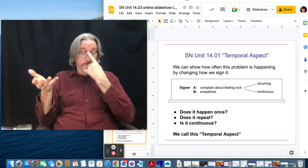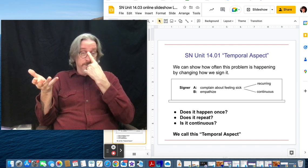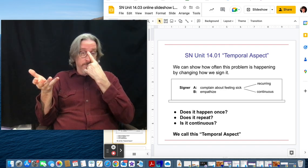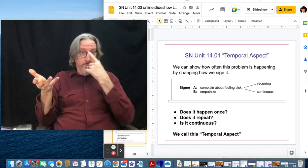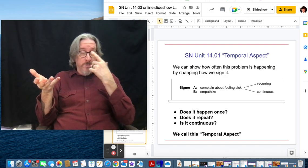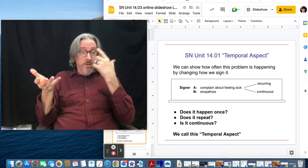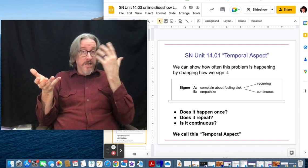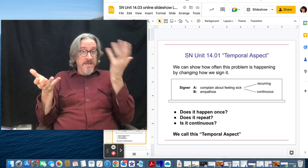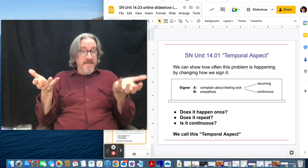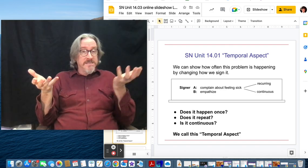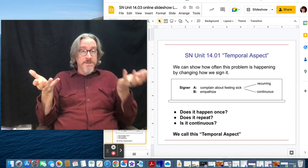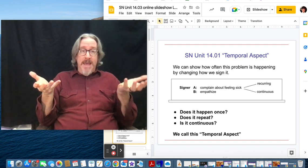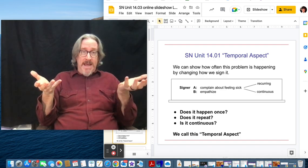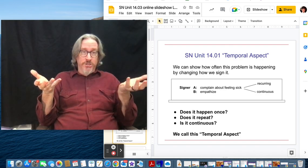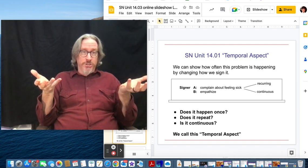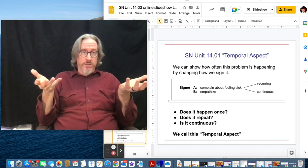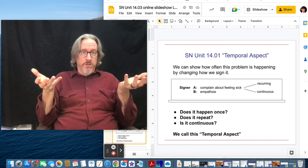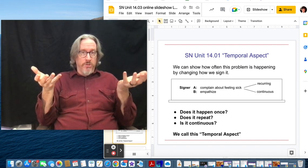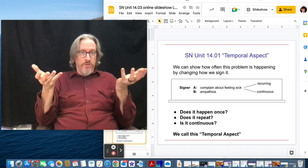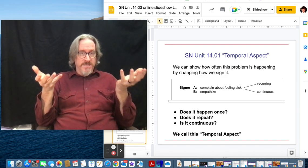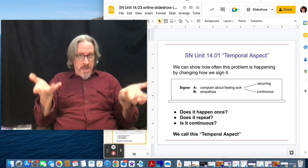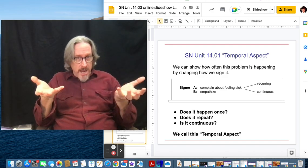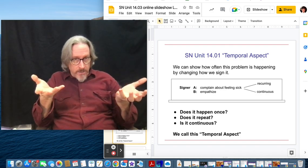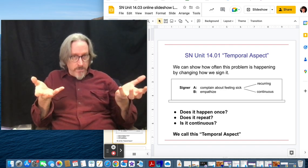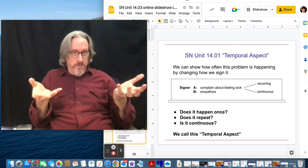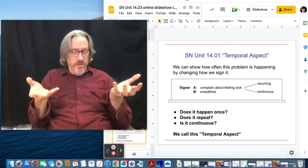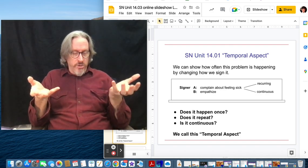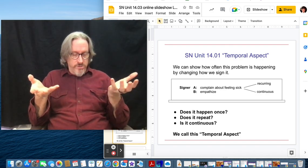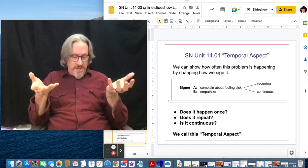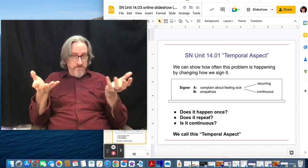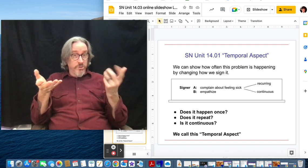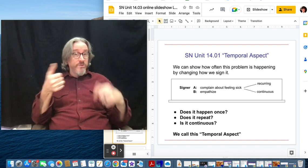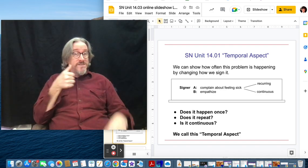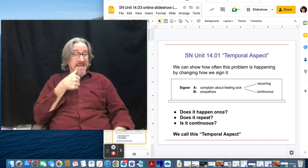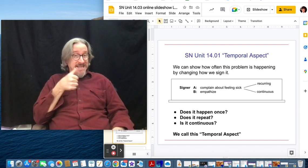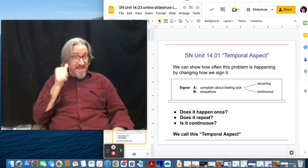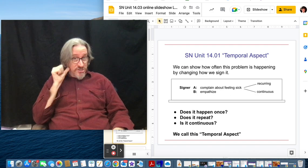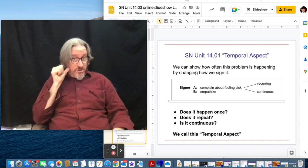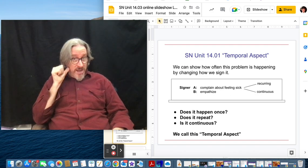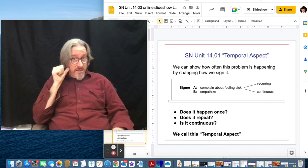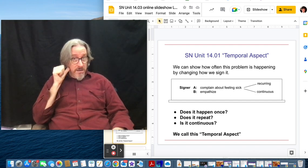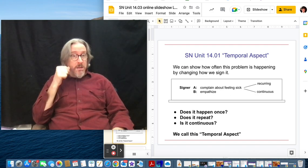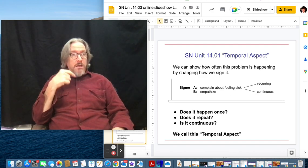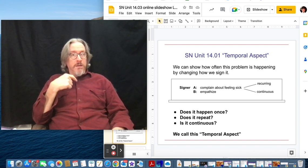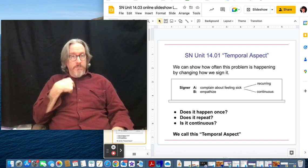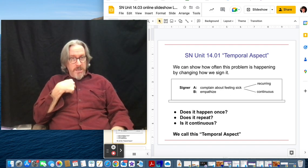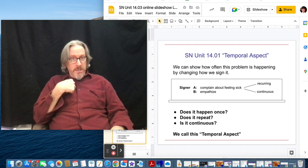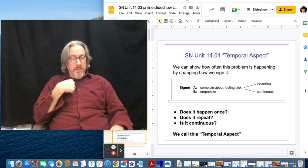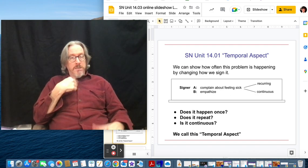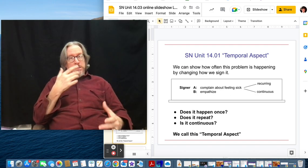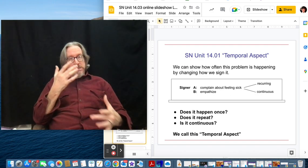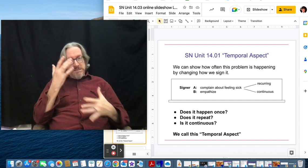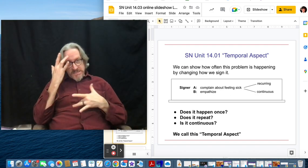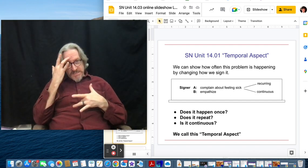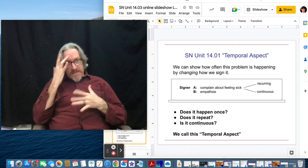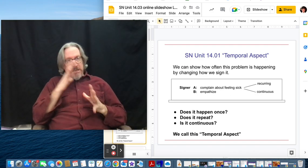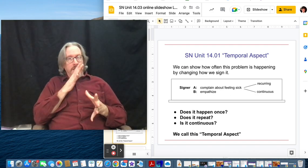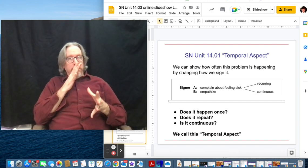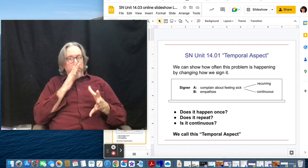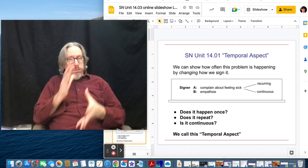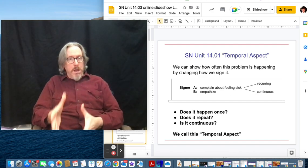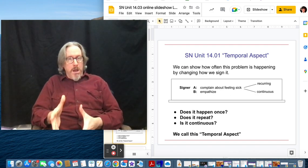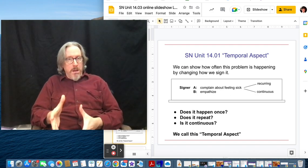the symptom needs to match the time that you say. So if you say yesterday, me,